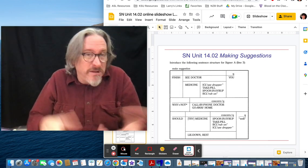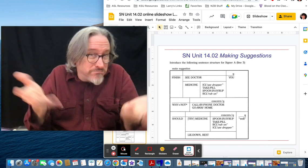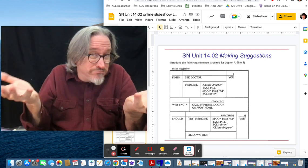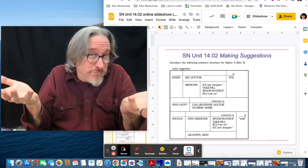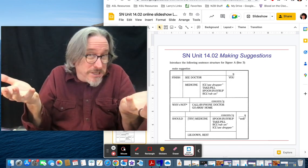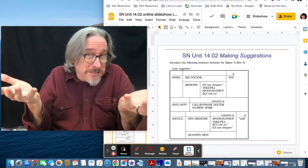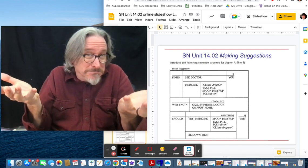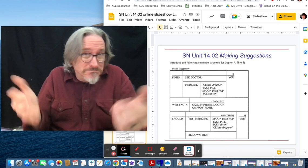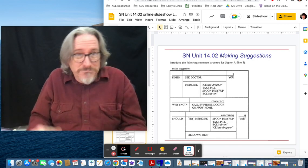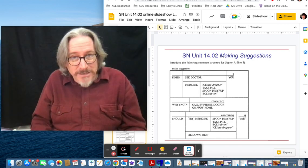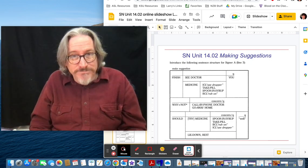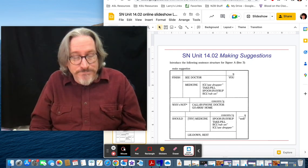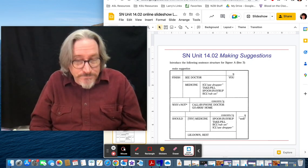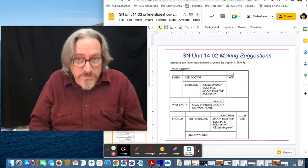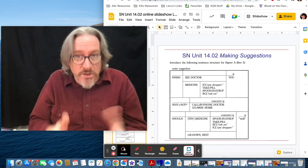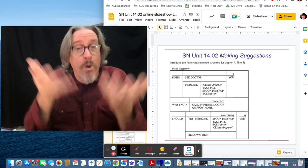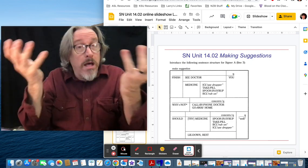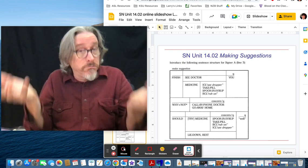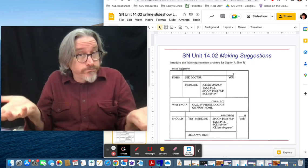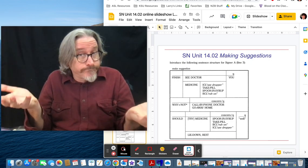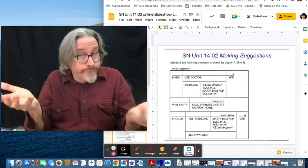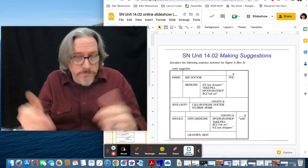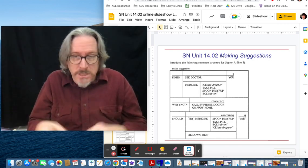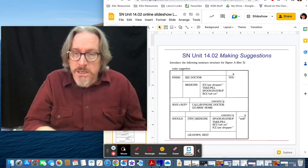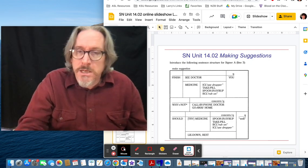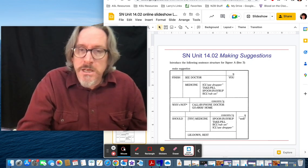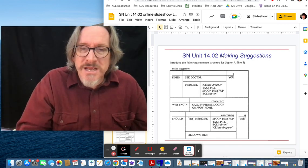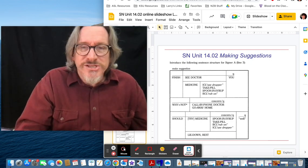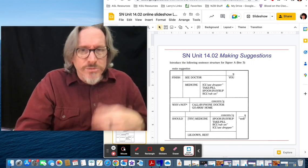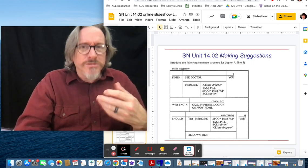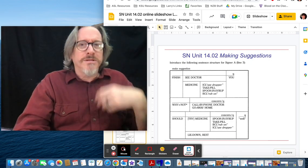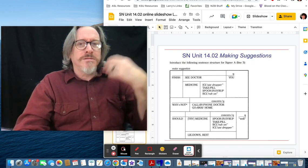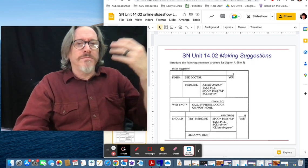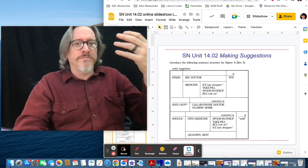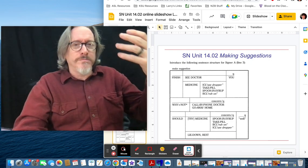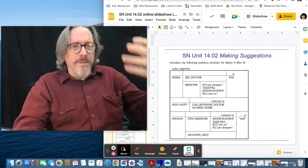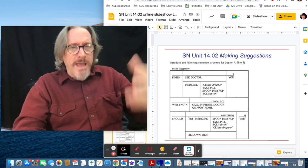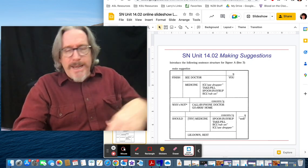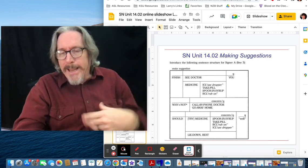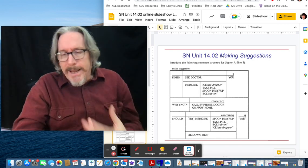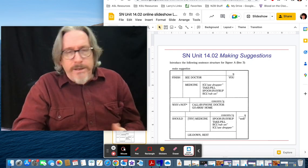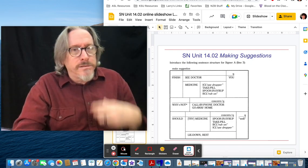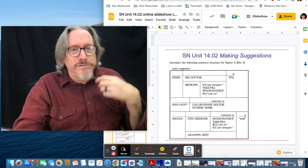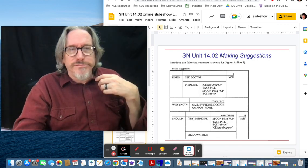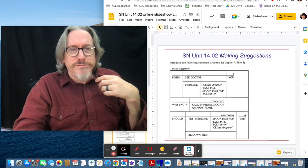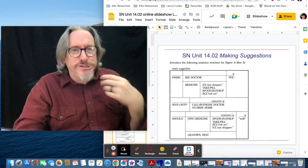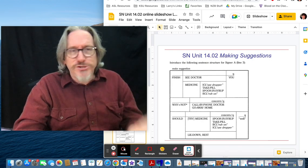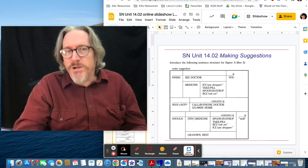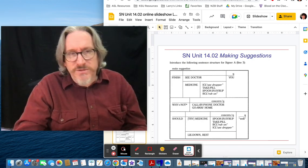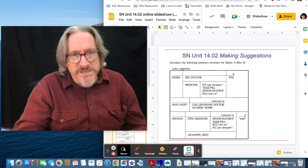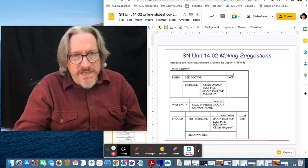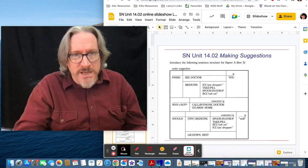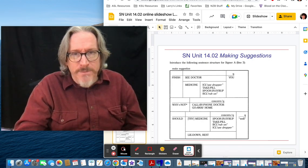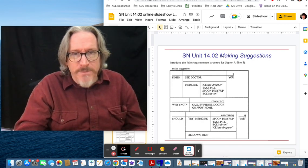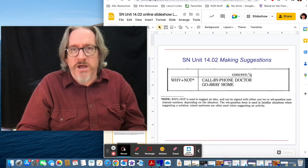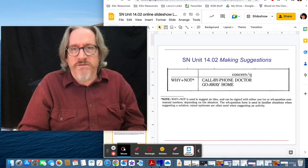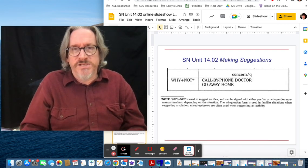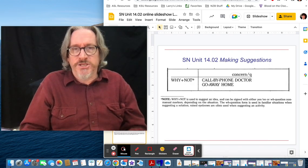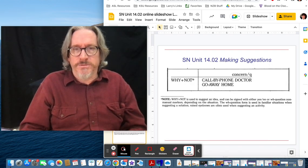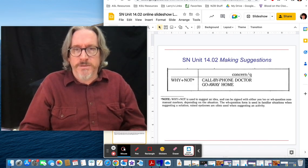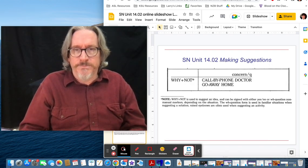And then what do you think, right? The well. So, and again, so much of this can come